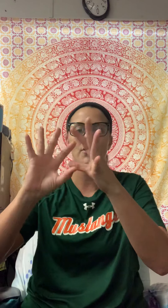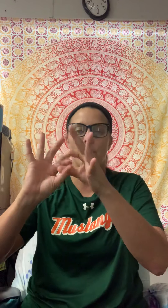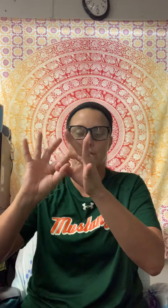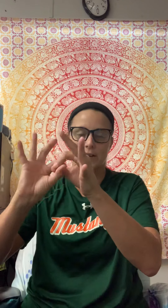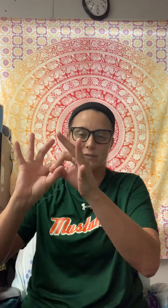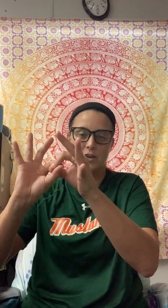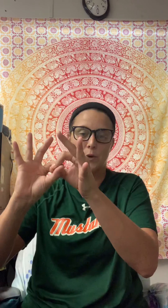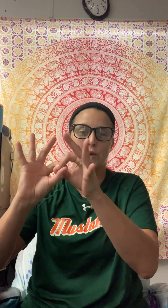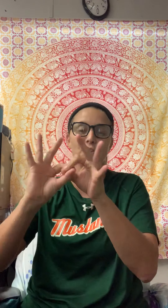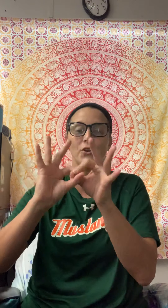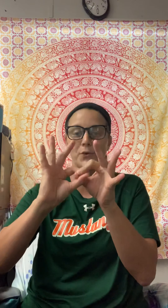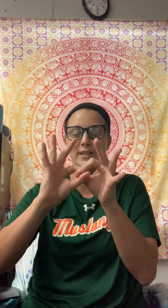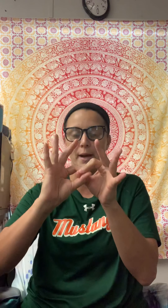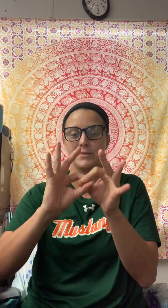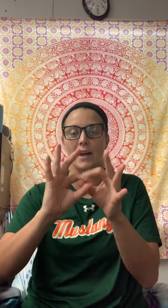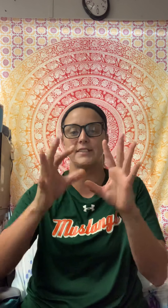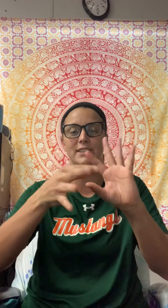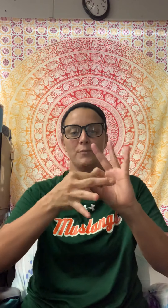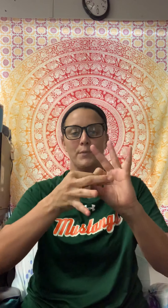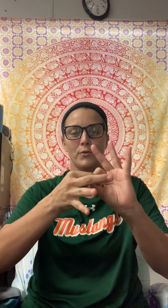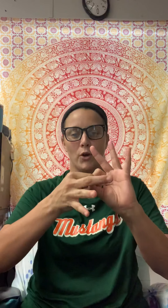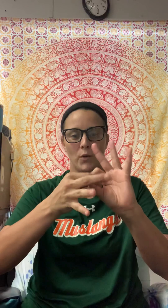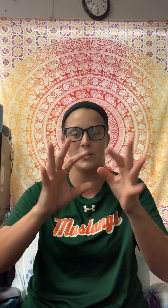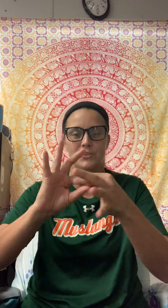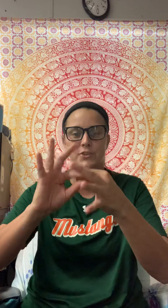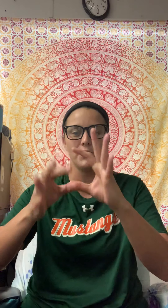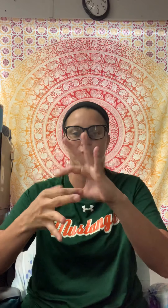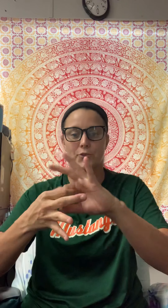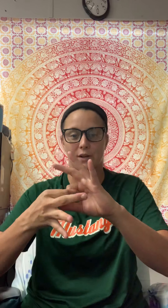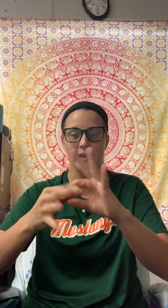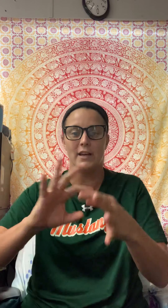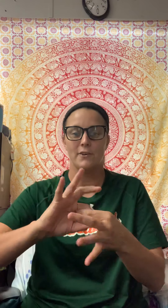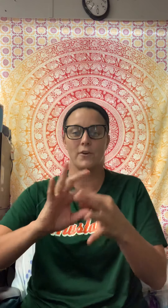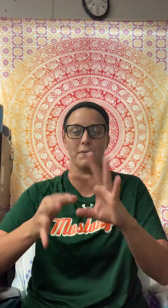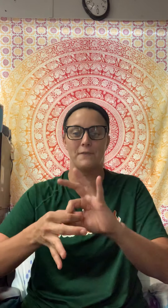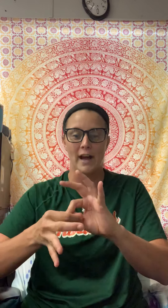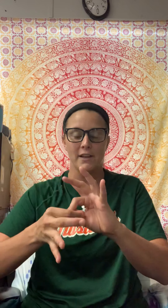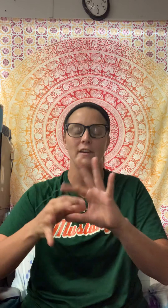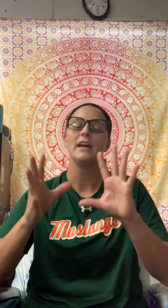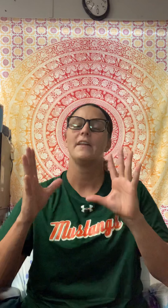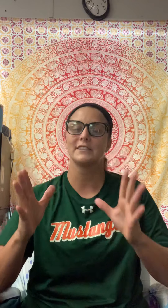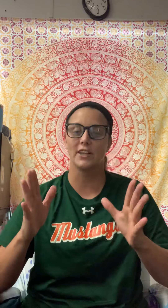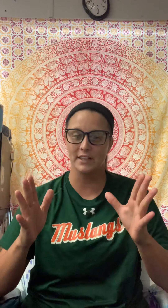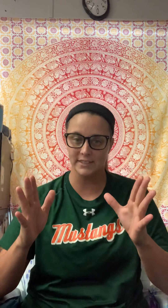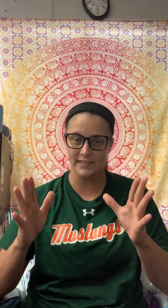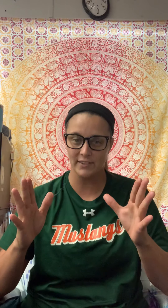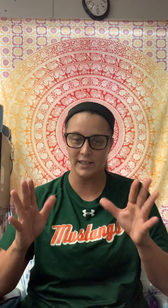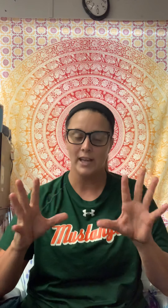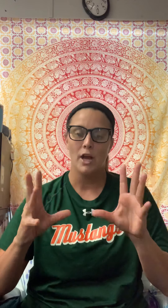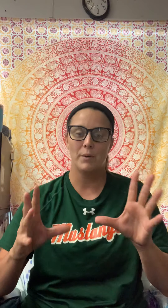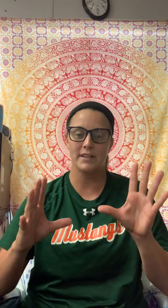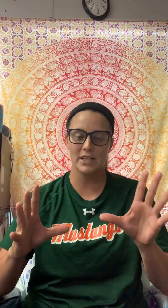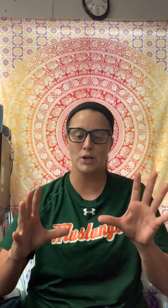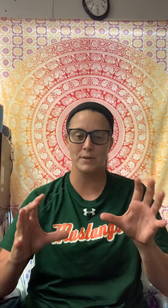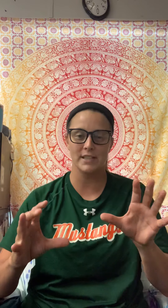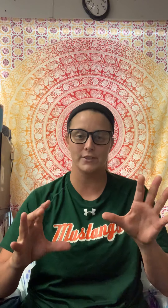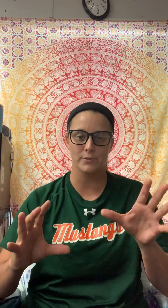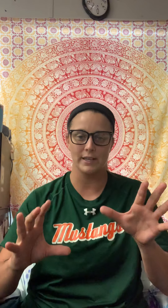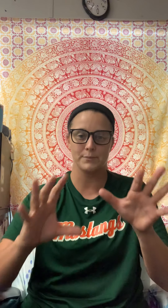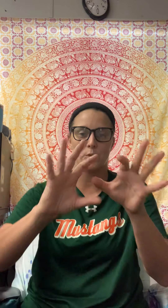3. All right, we only do it 3 times. I've seen some people would go 1, 2, 3, 4, 5. That's not necessary, but it does represent the rings. But we're only